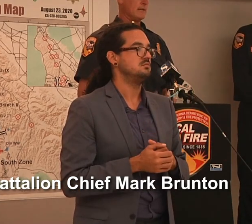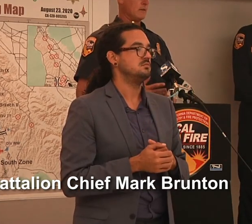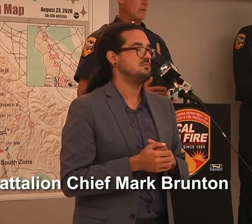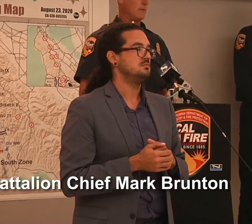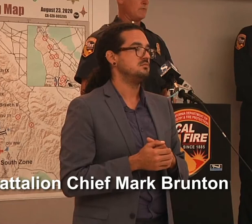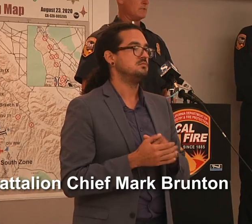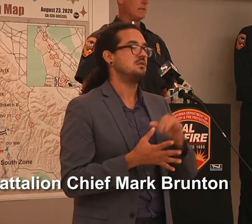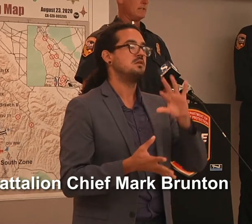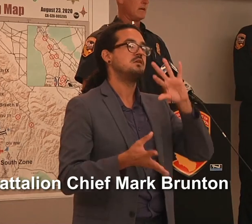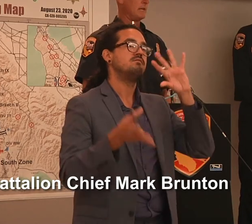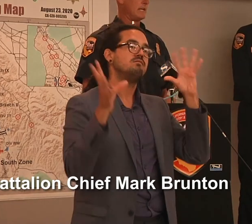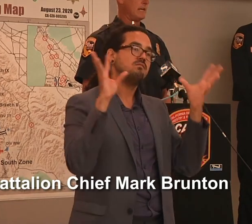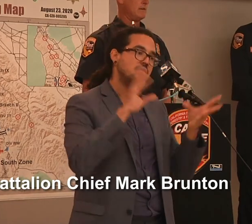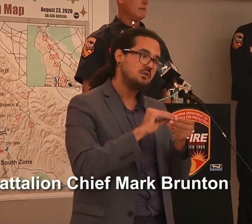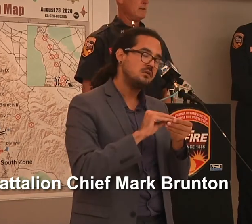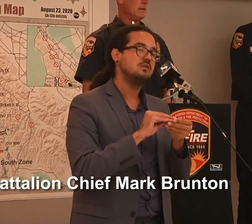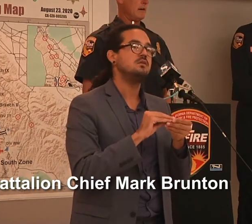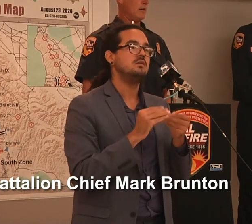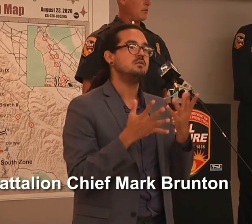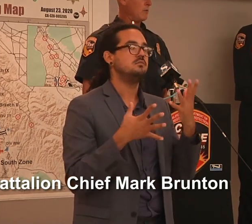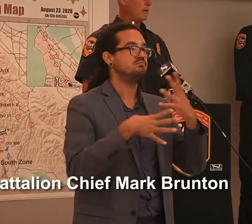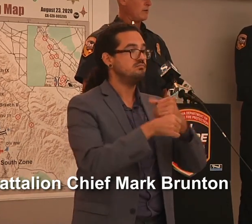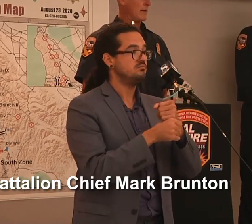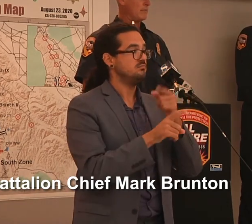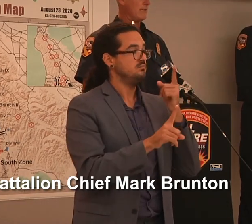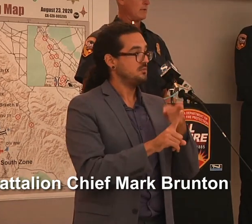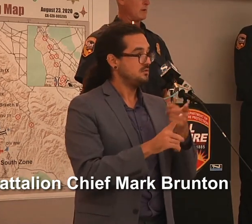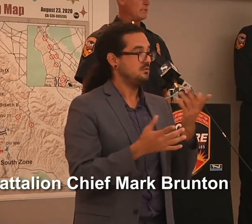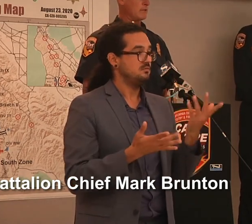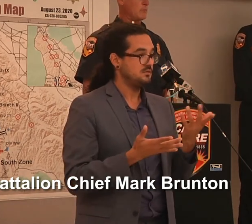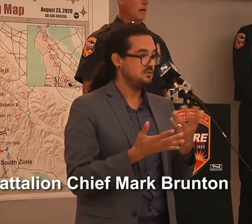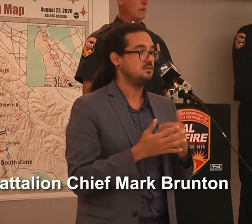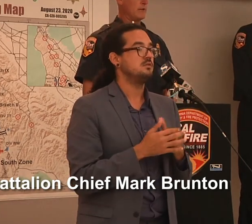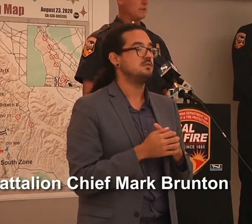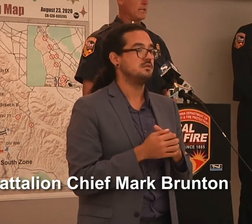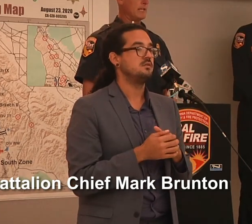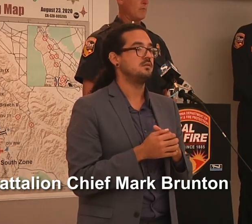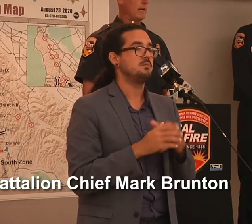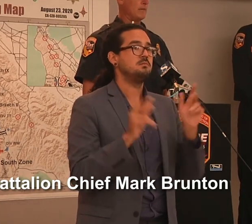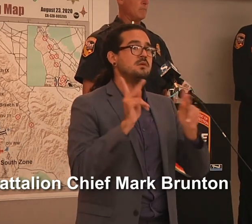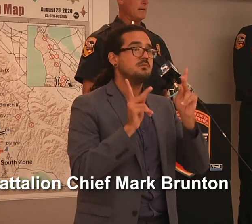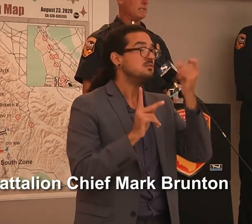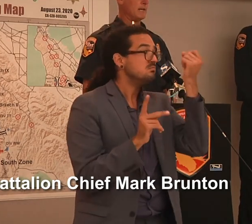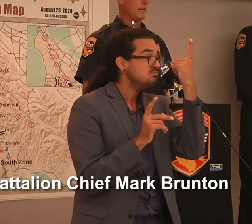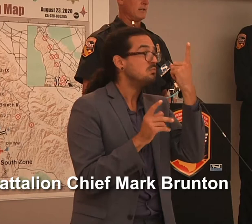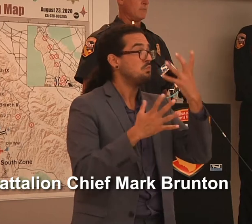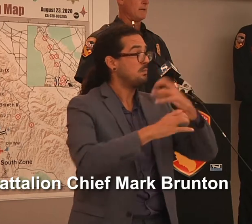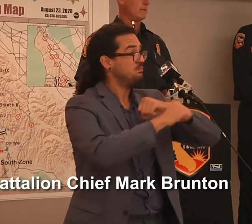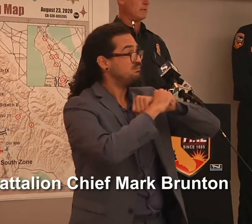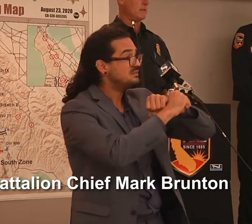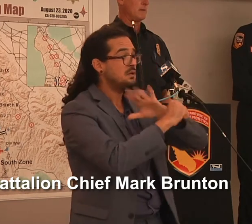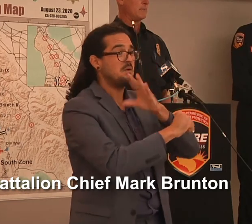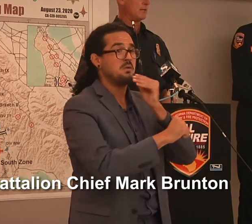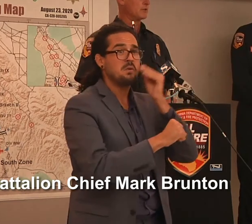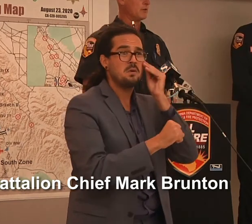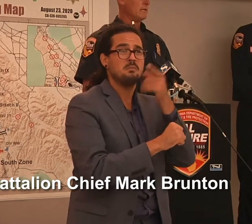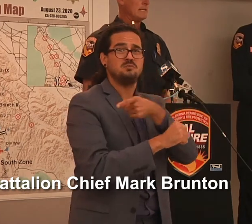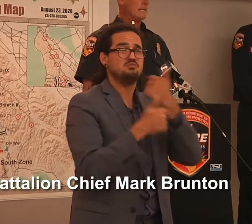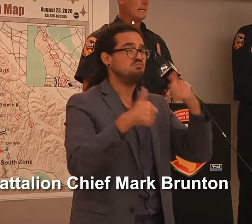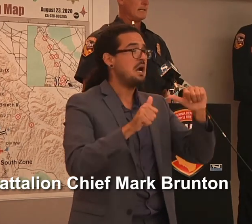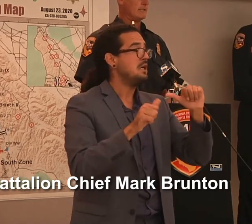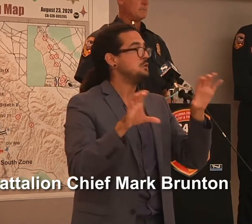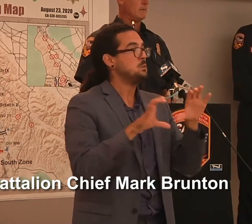that, like we've said time and again, I know they want to do the right thing, they want to protect their property, understand that right, but in the big